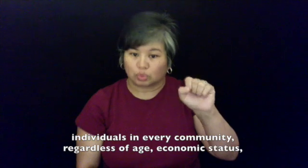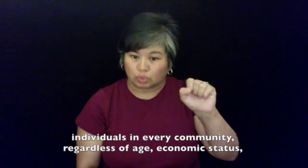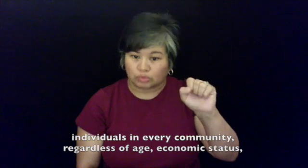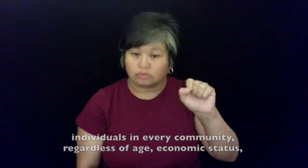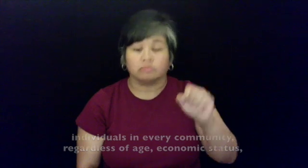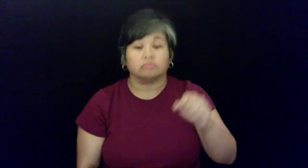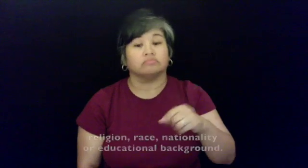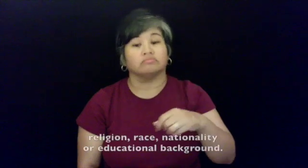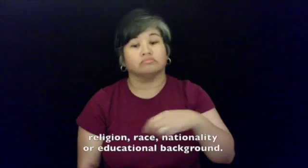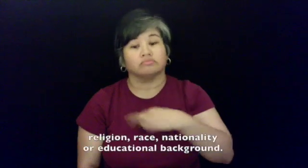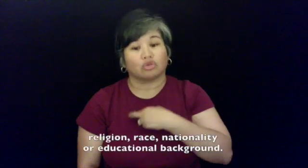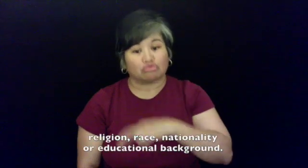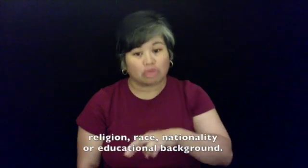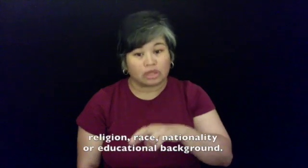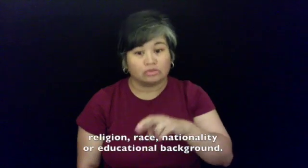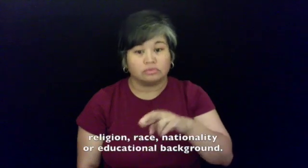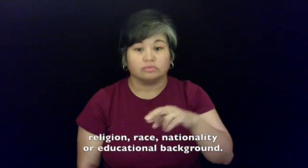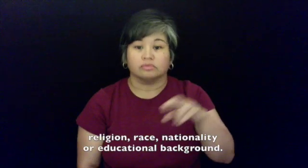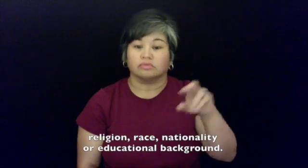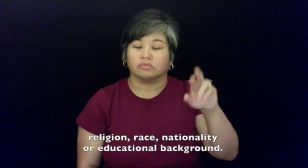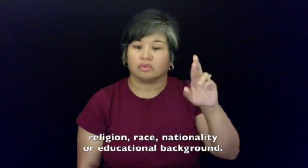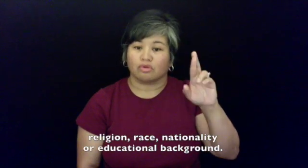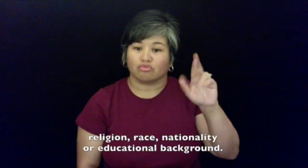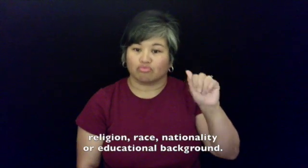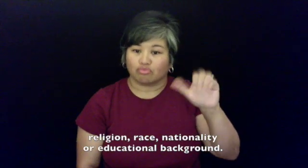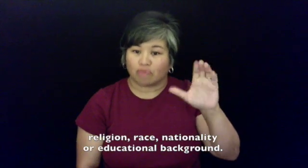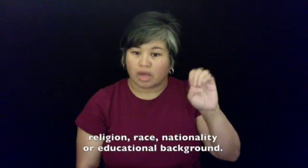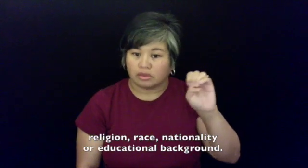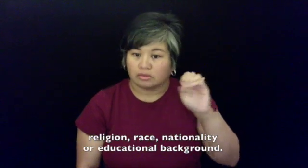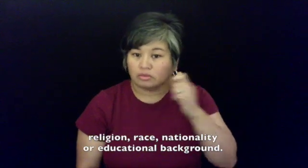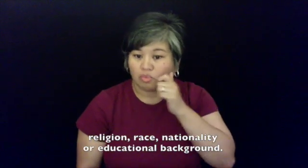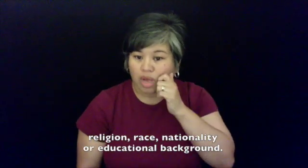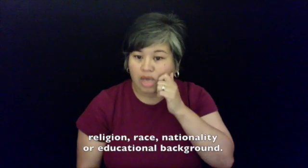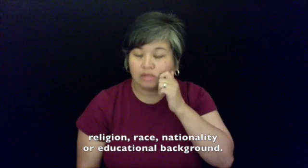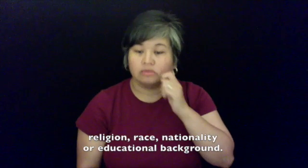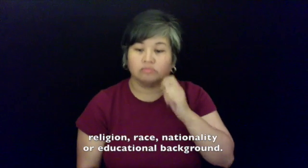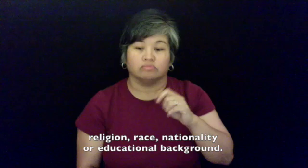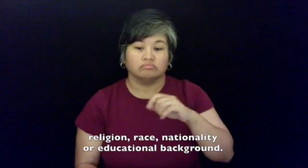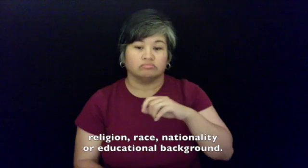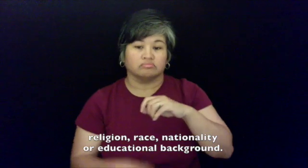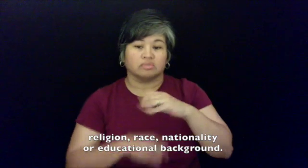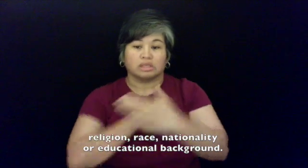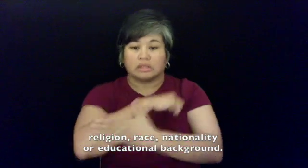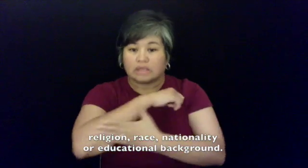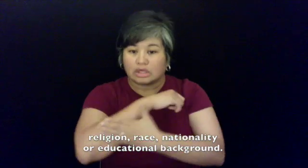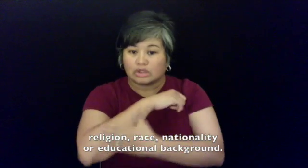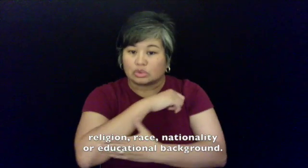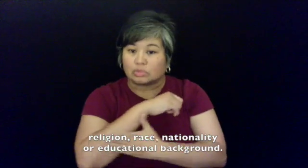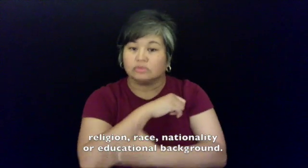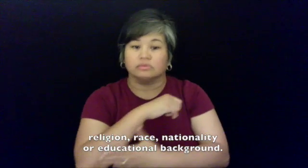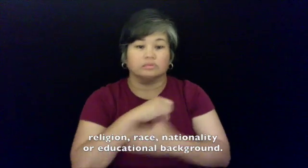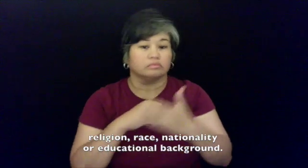religion, race, nationality, or educational background.